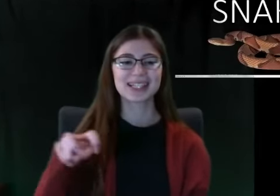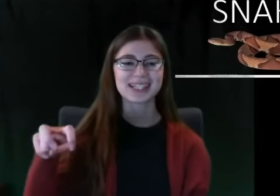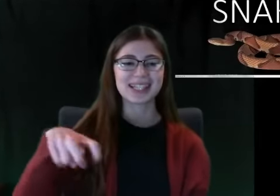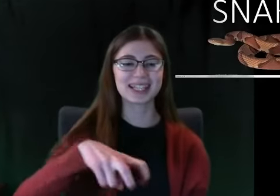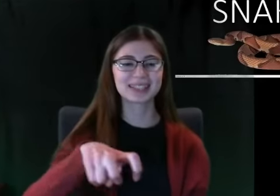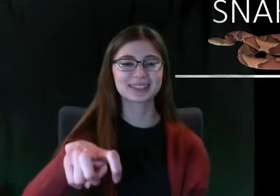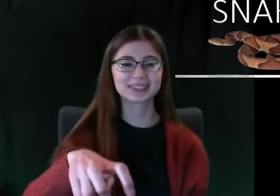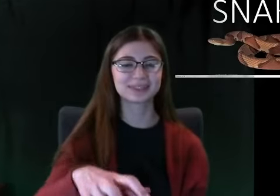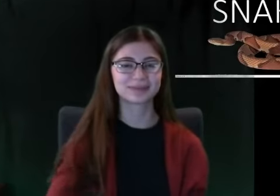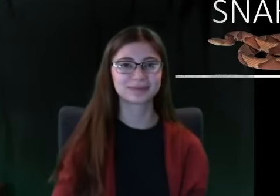Snake.